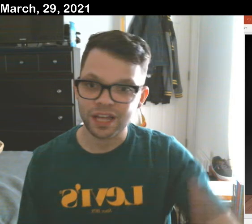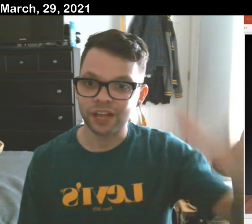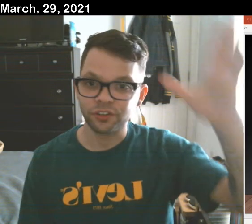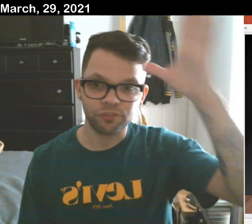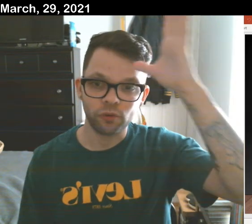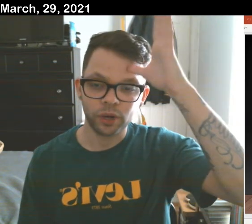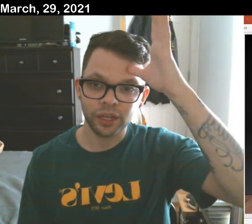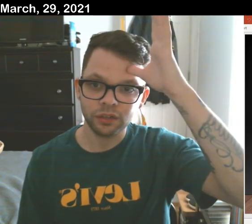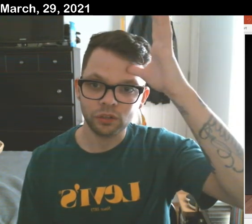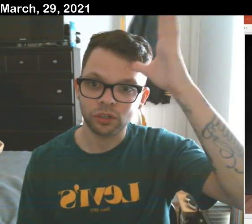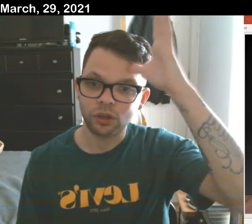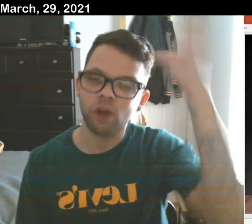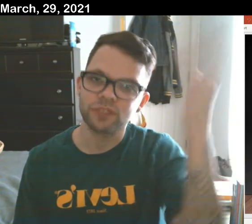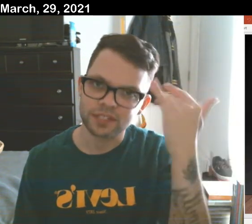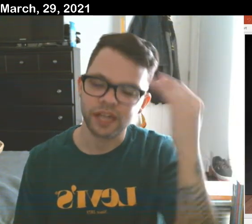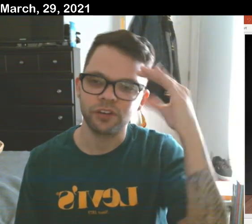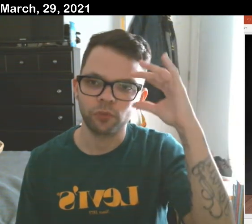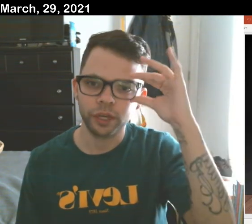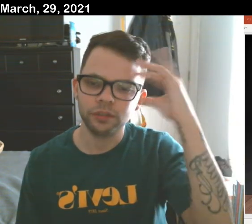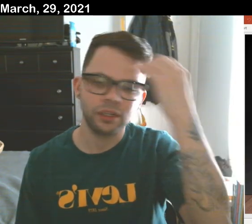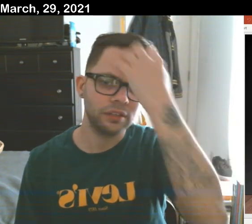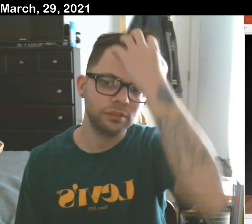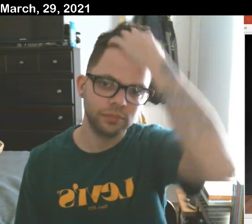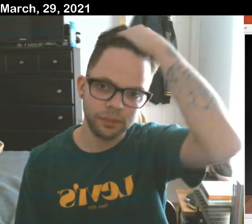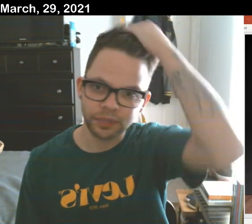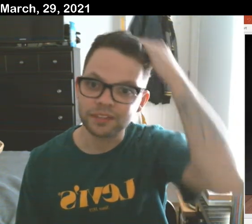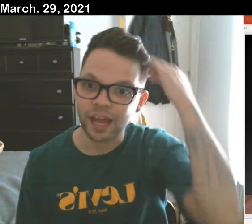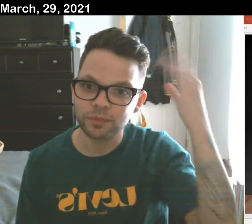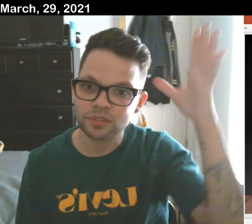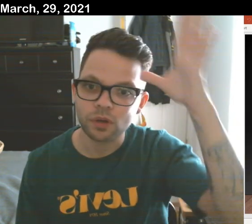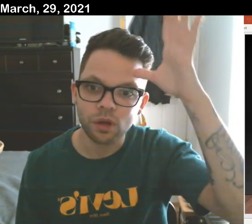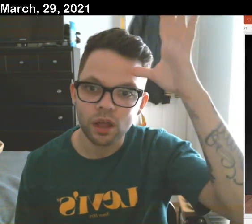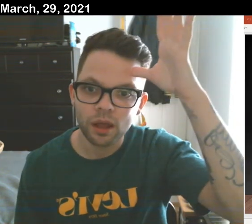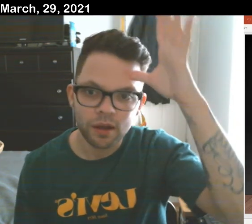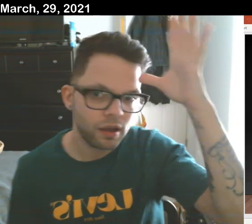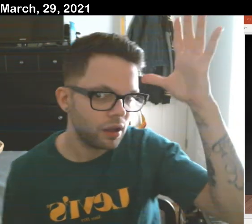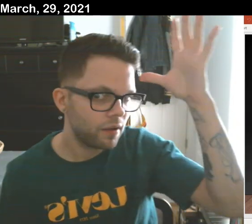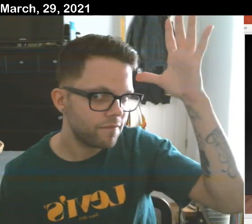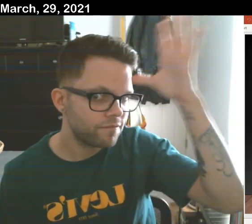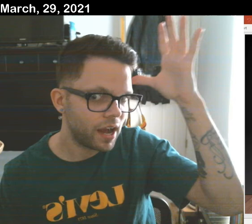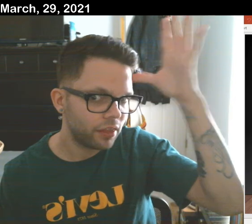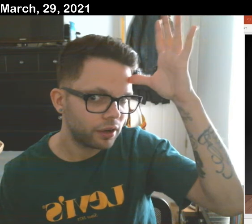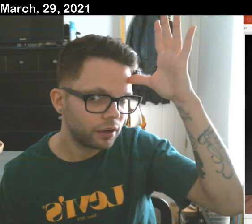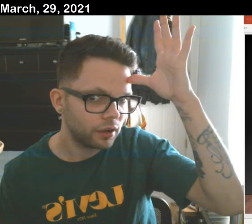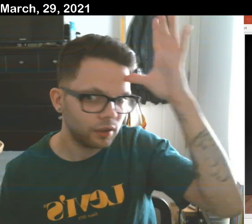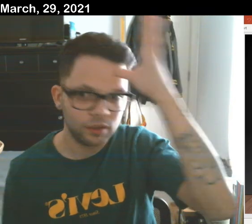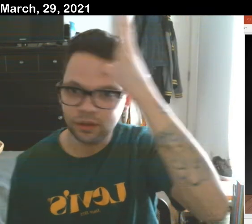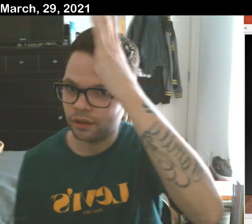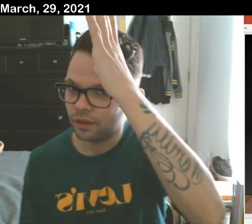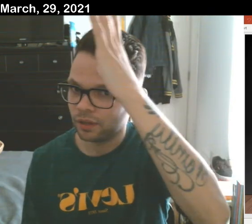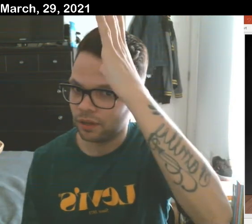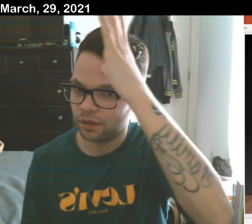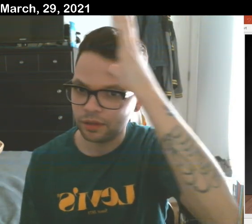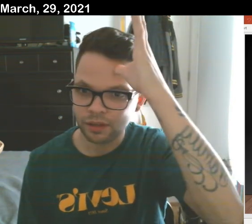Father is on your forehead or off to the side of your forehead, but it taps. So, father.